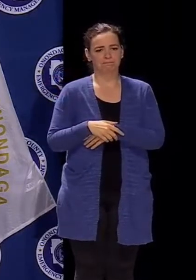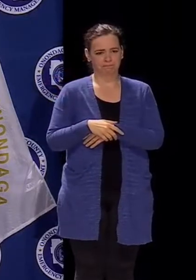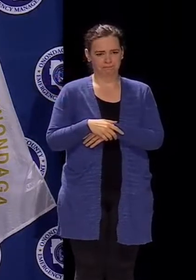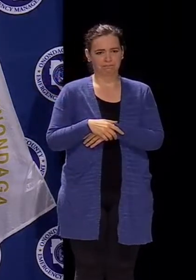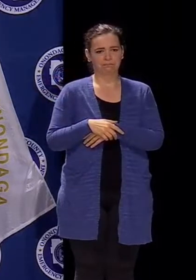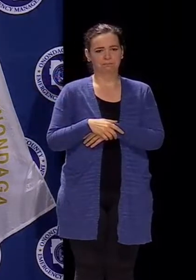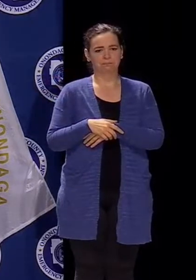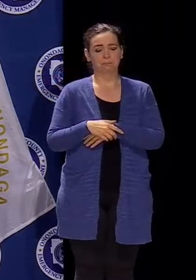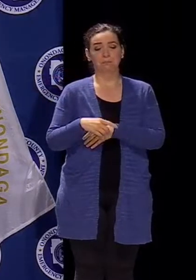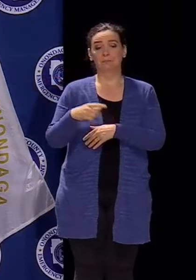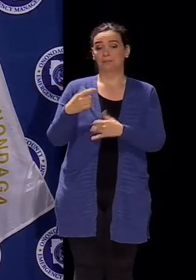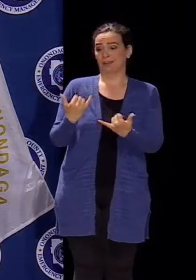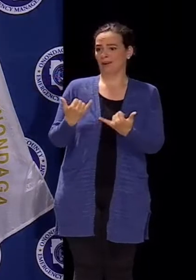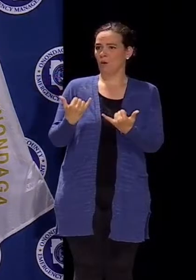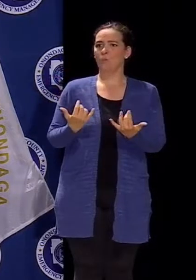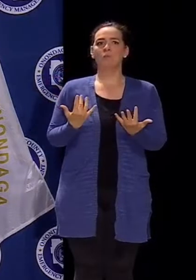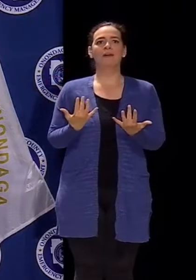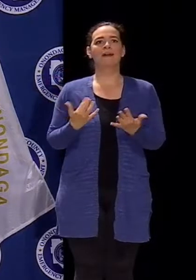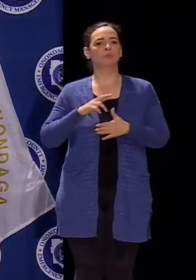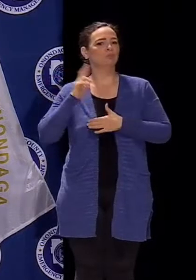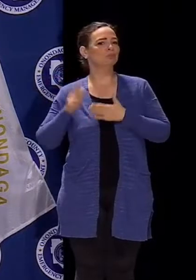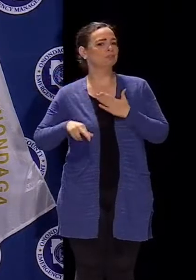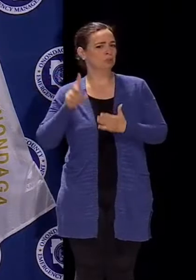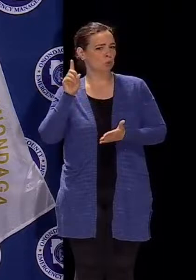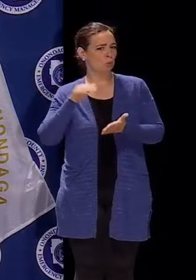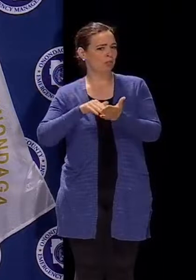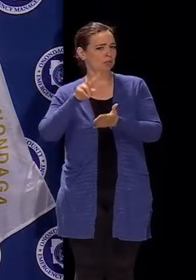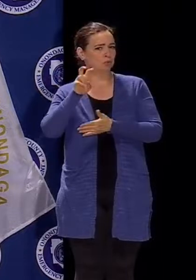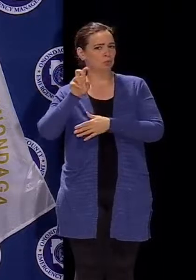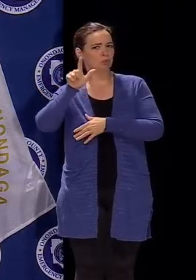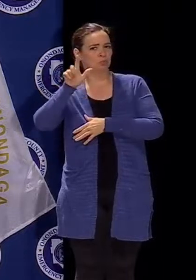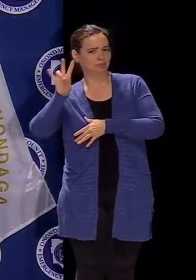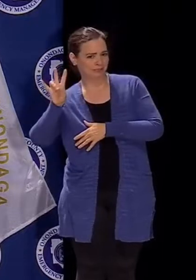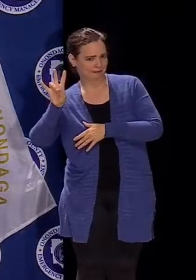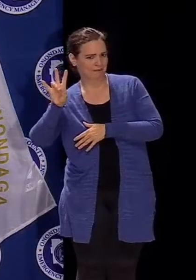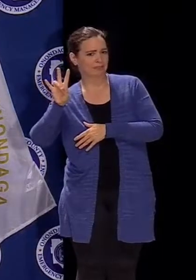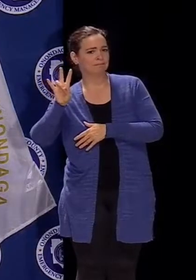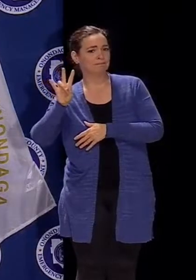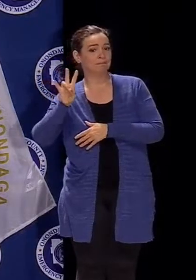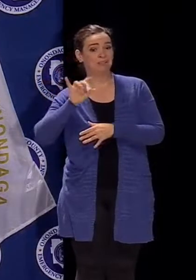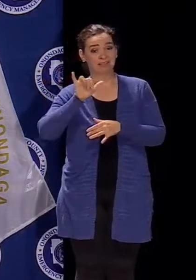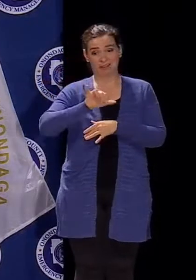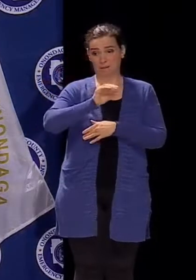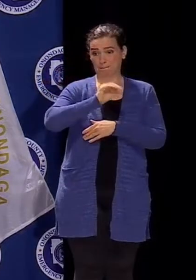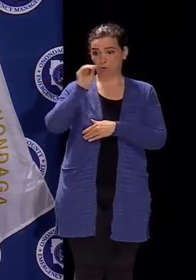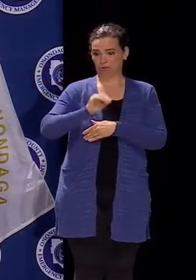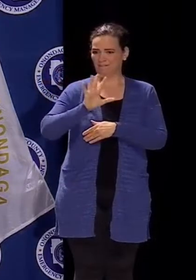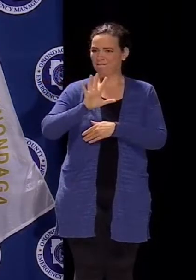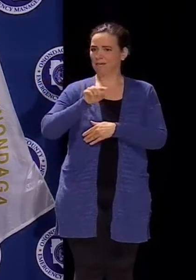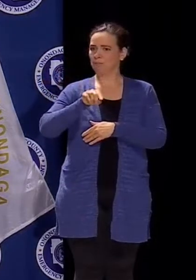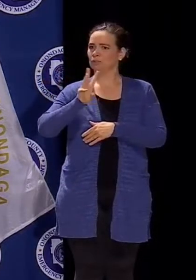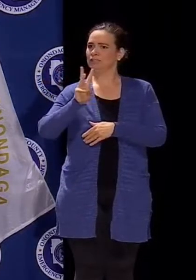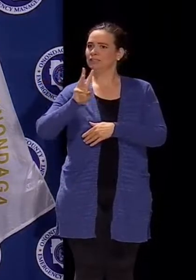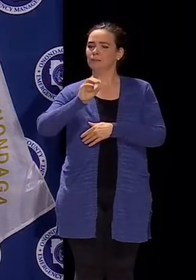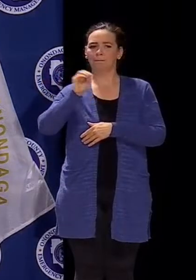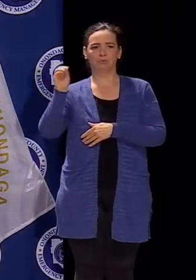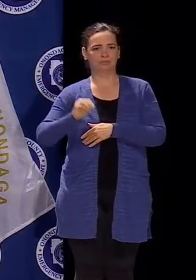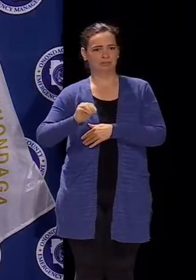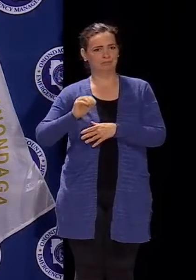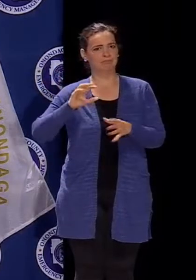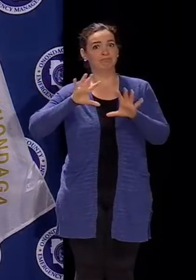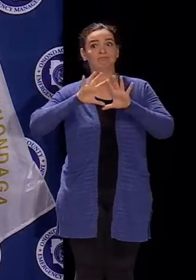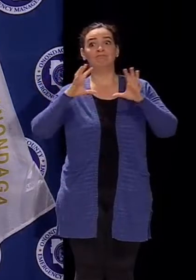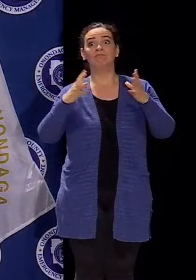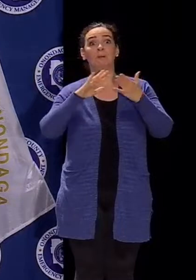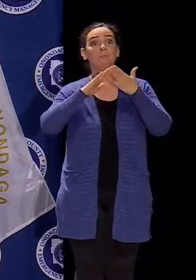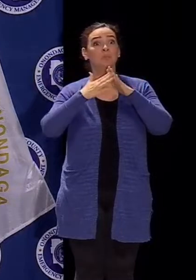have 1,227 pending tests. Again, 5.6% overall positive infection rate